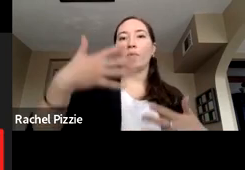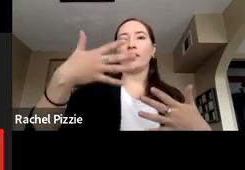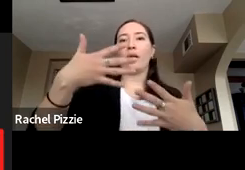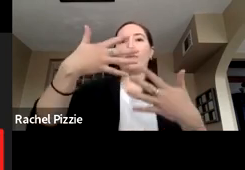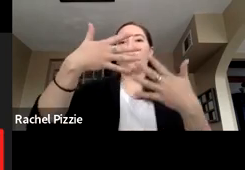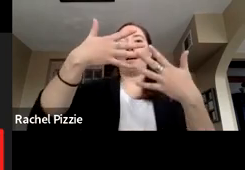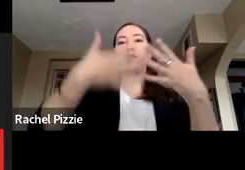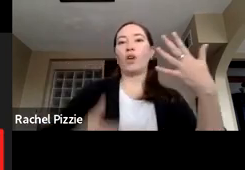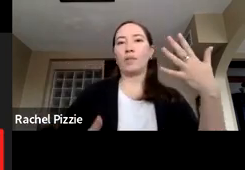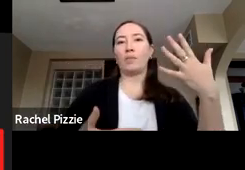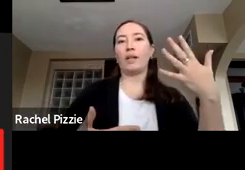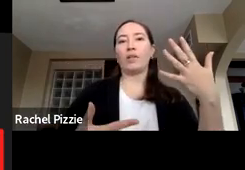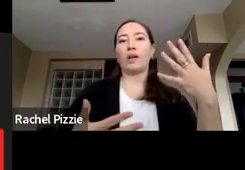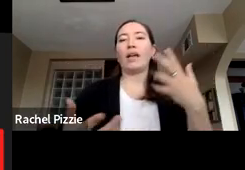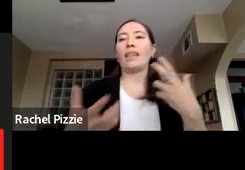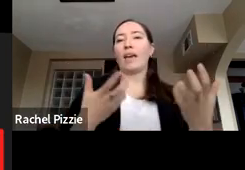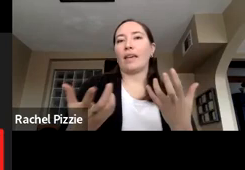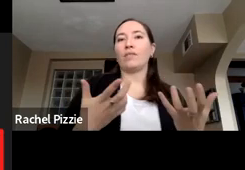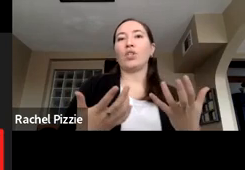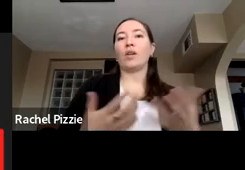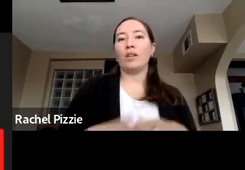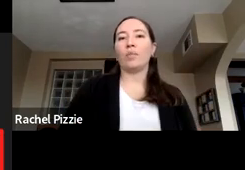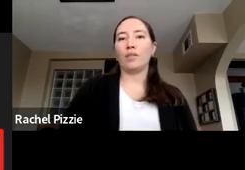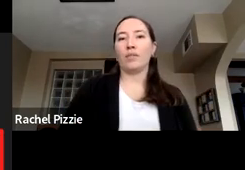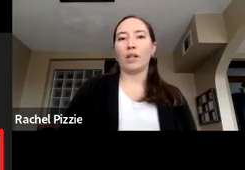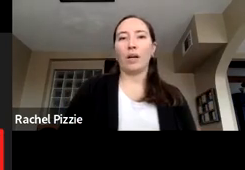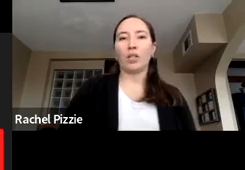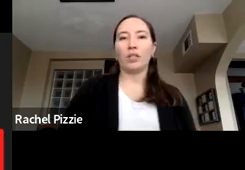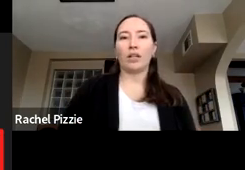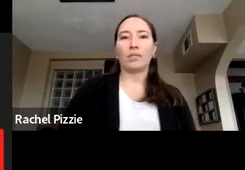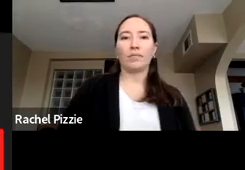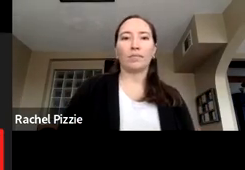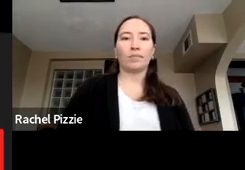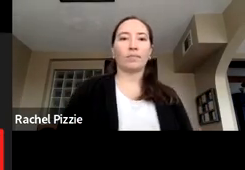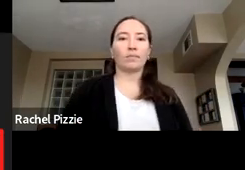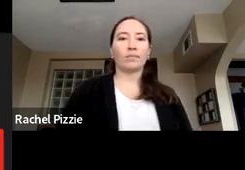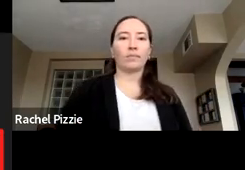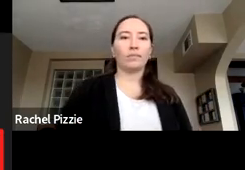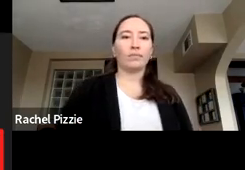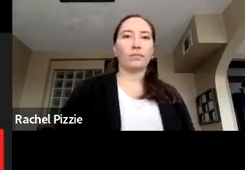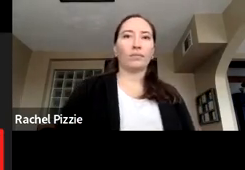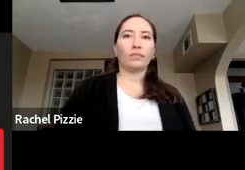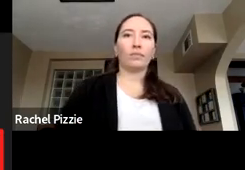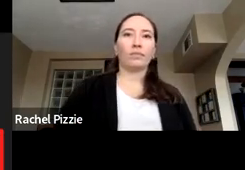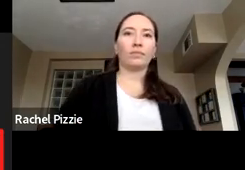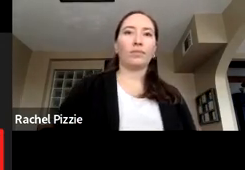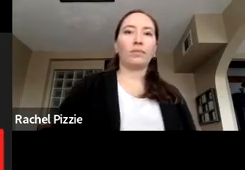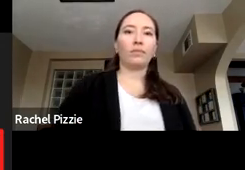That opens up a drop-down menu that gives you a number of different options here.